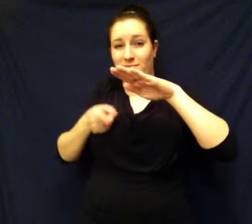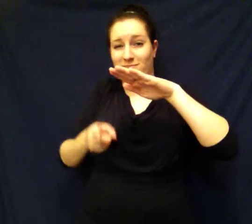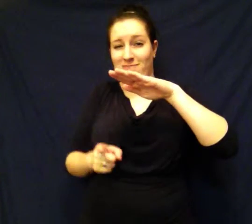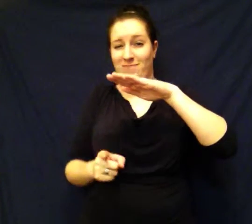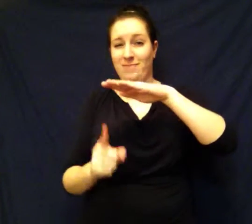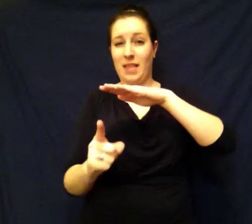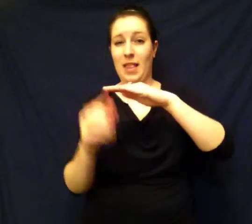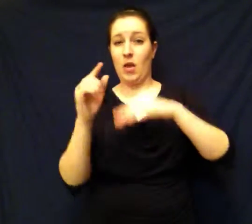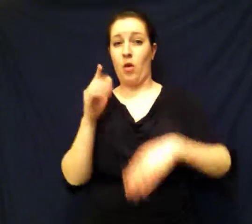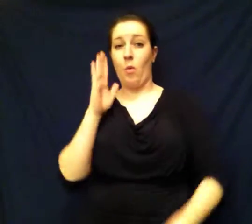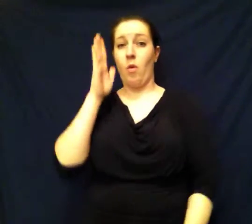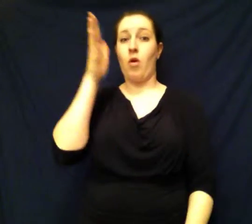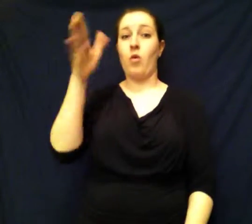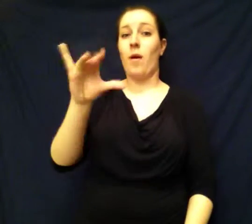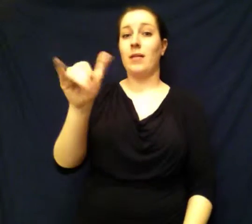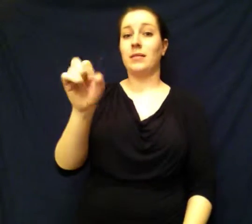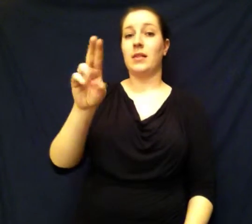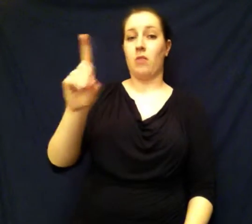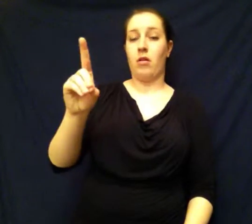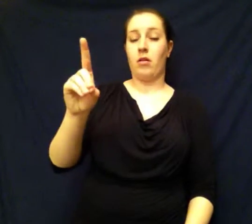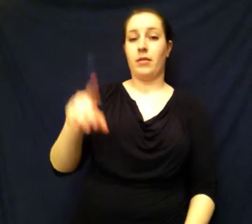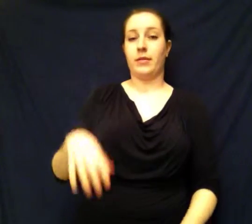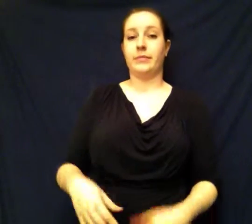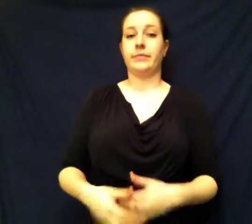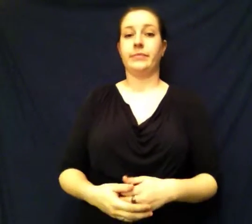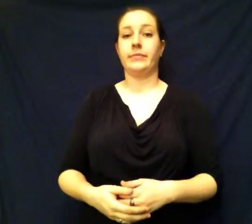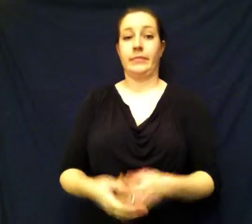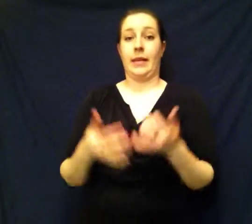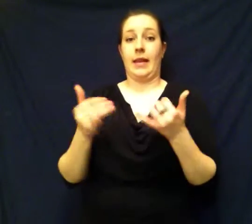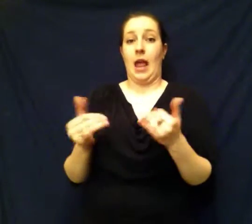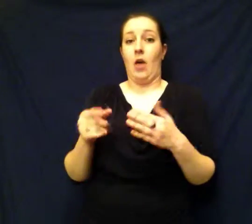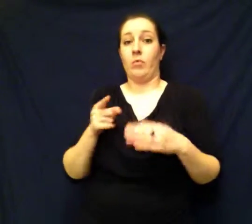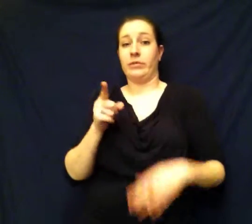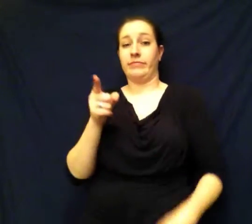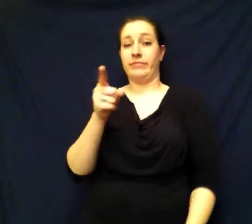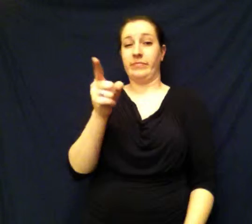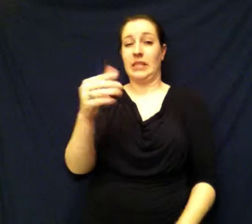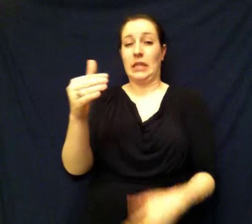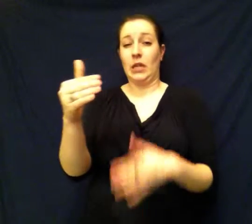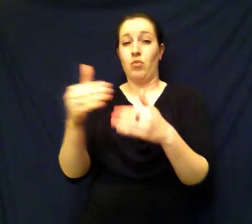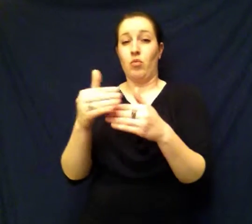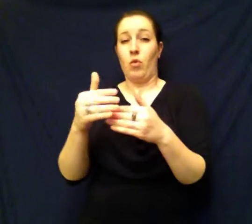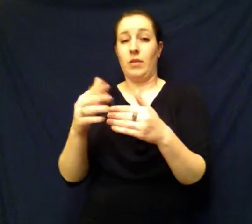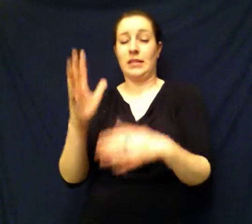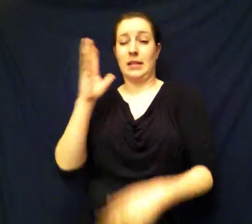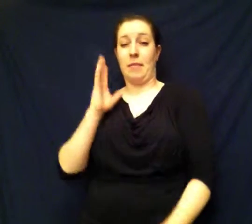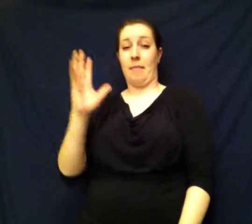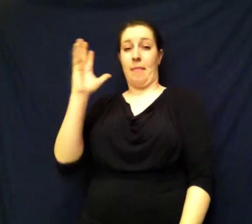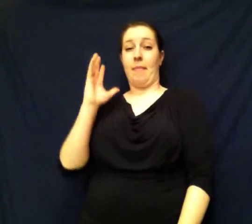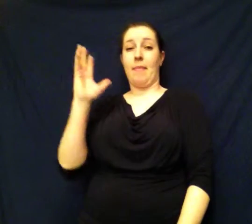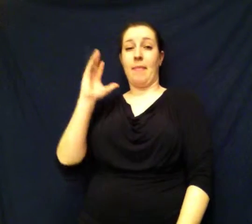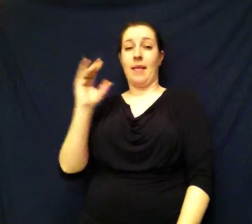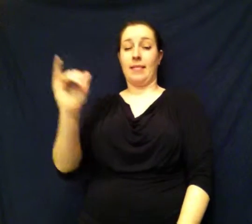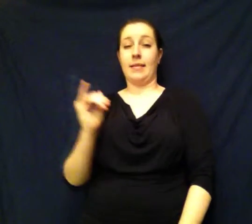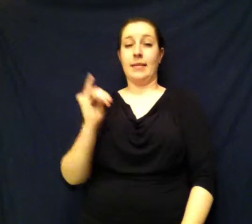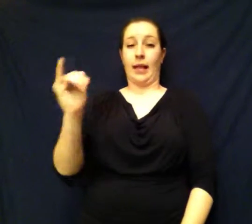the yard. And so we've gotten back as far as they did, probably, and then all of this had to come out so